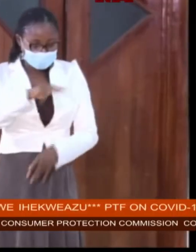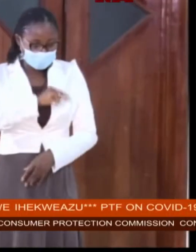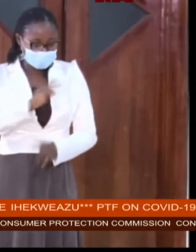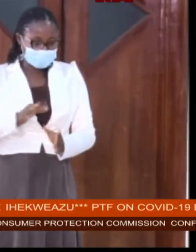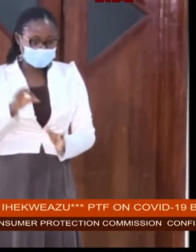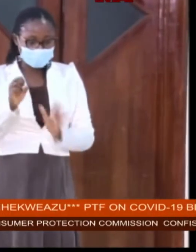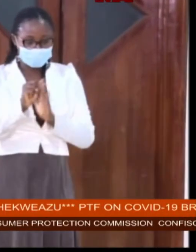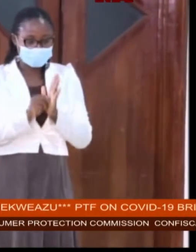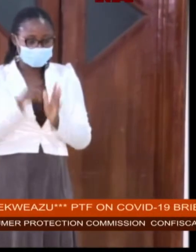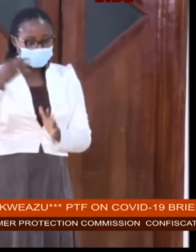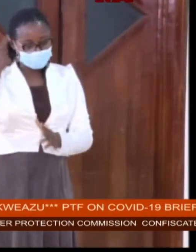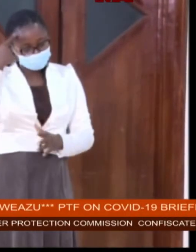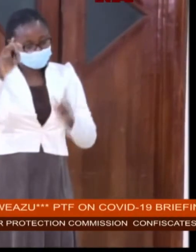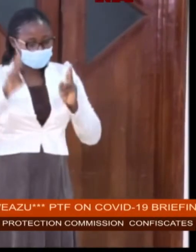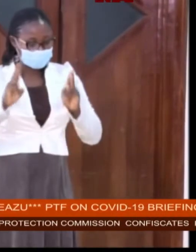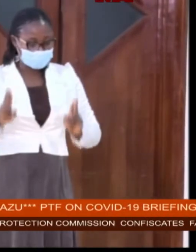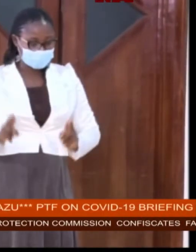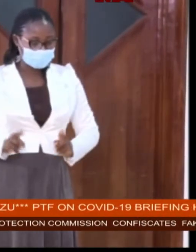for Health,